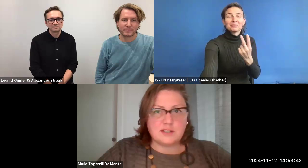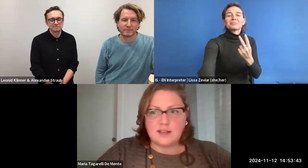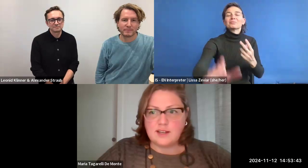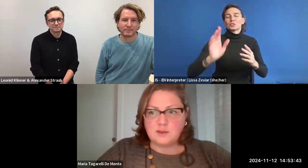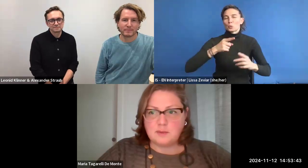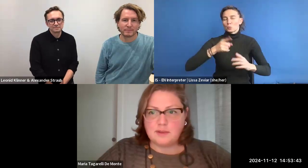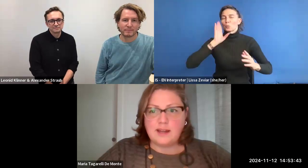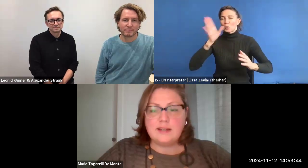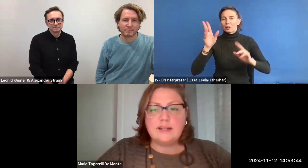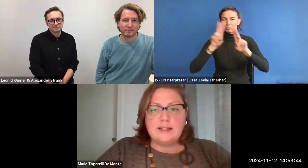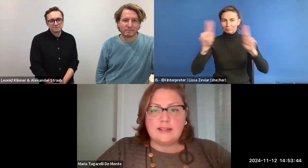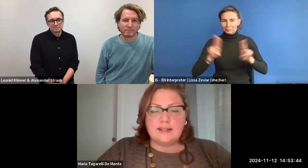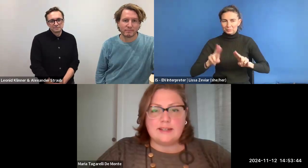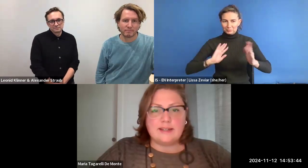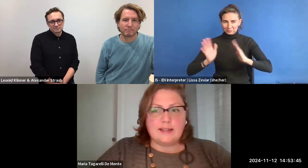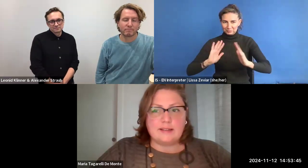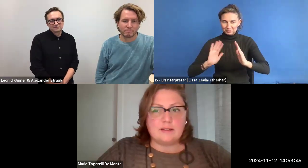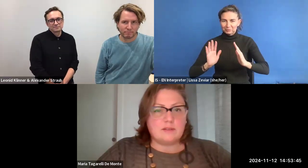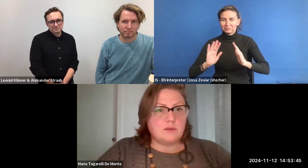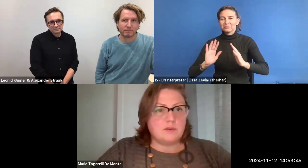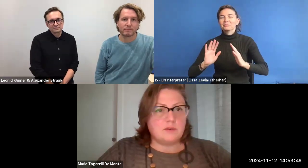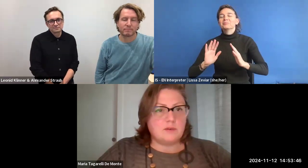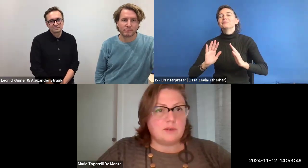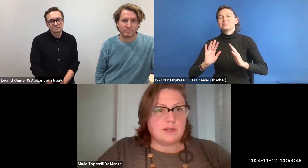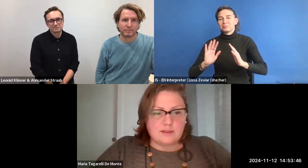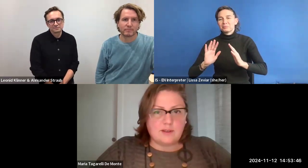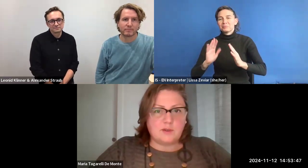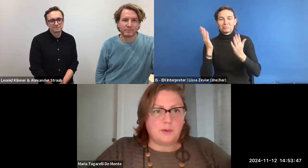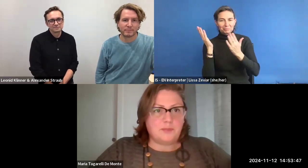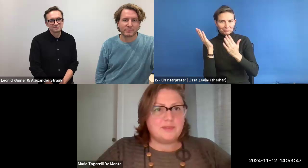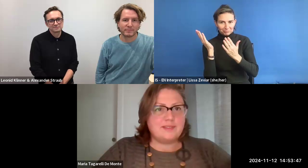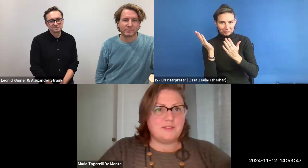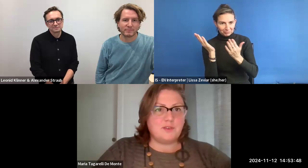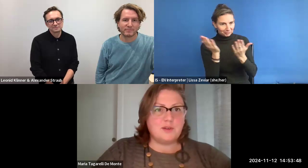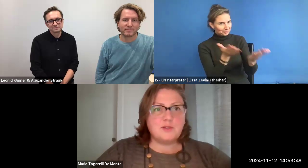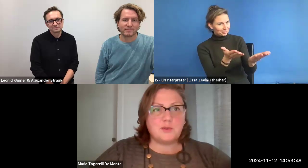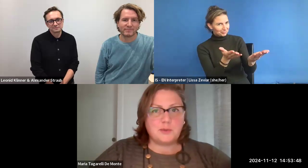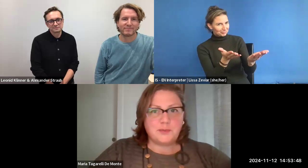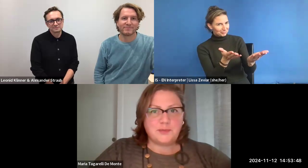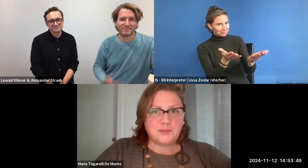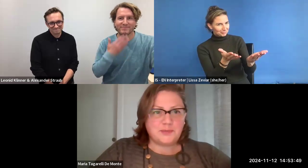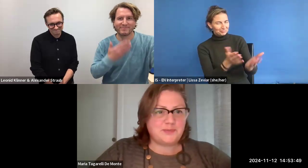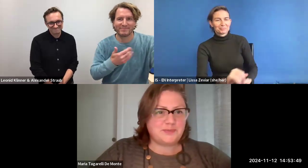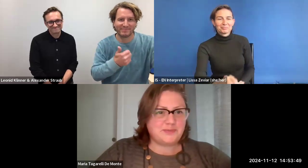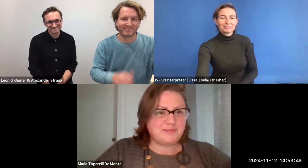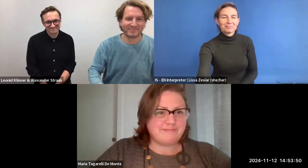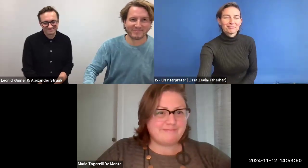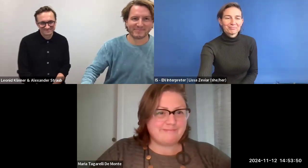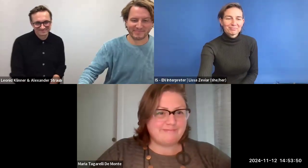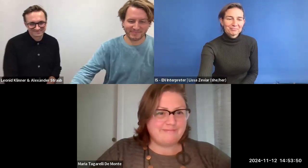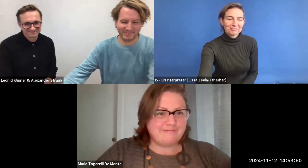in the international sign. Sorry about that. And so again, there you go. The floor is to you.